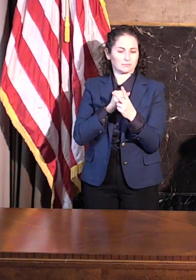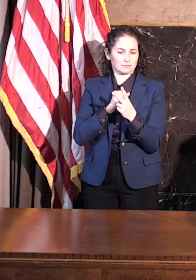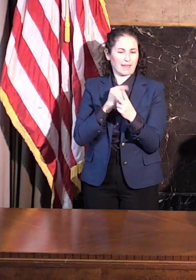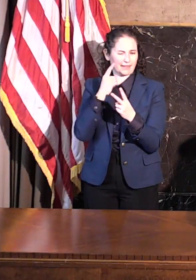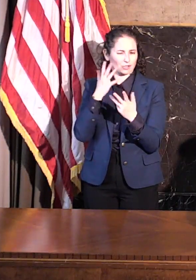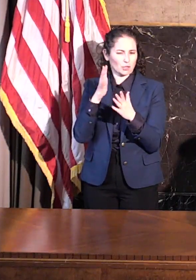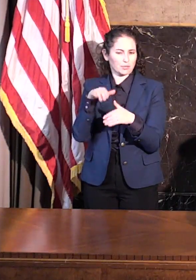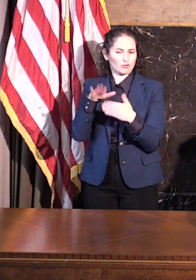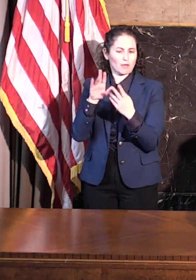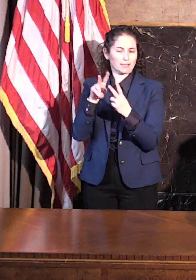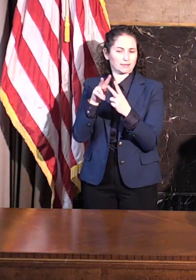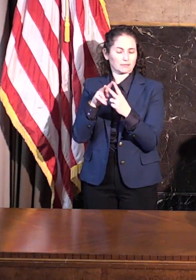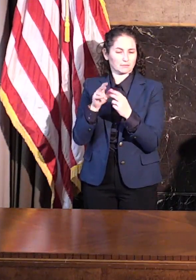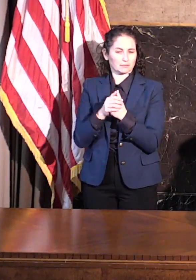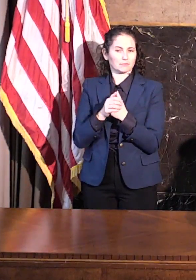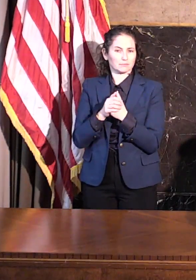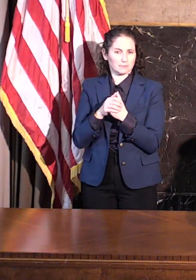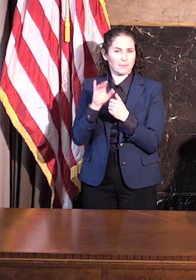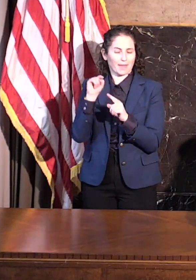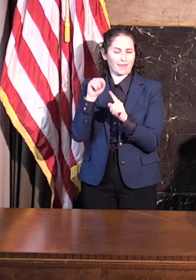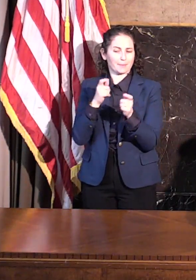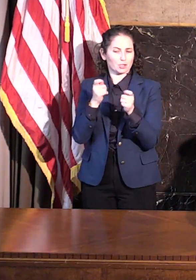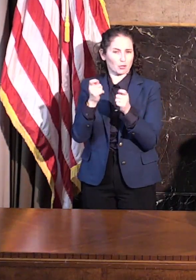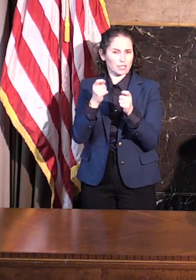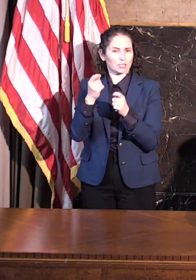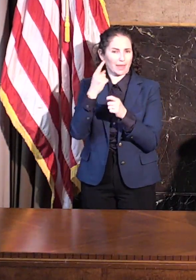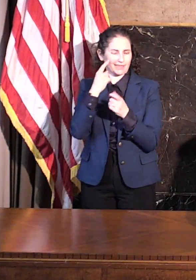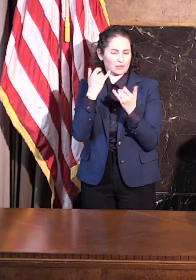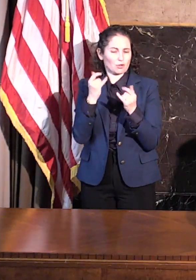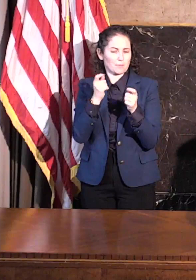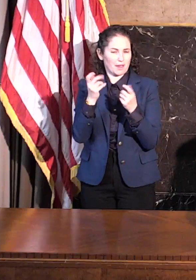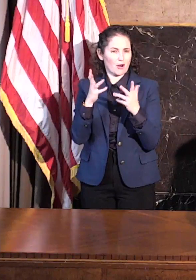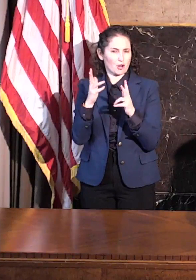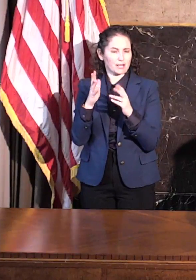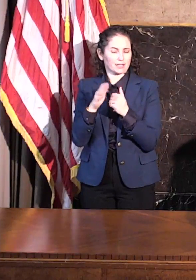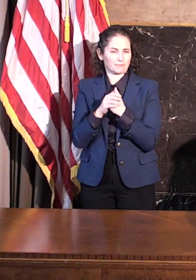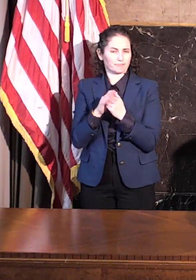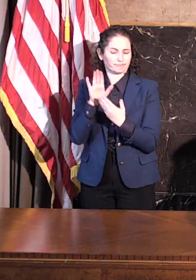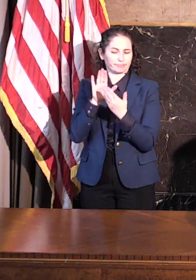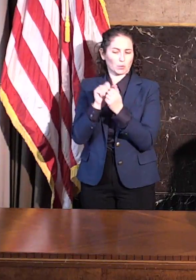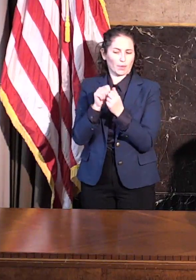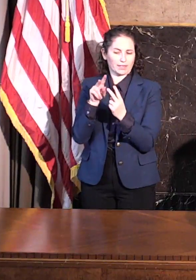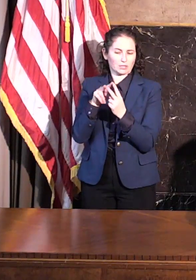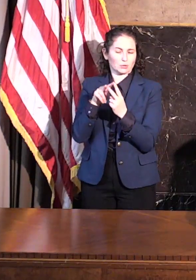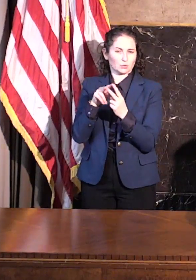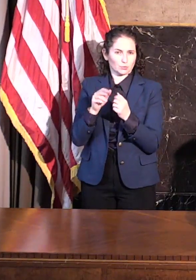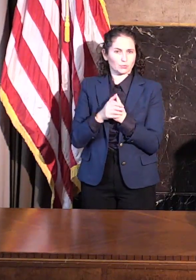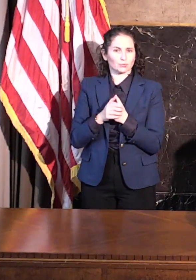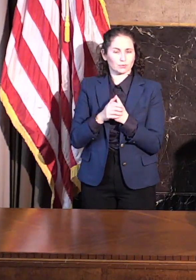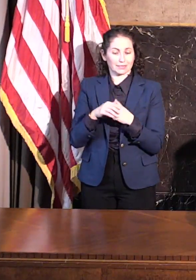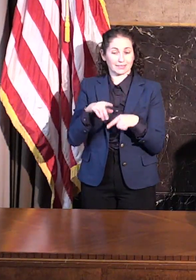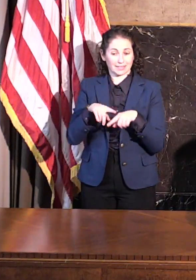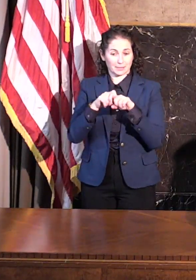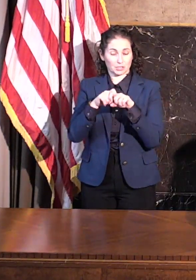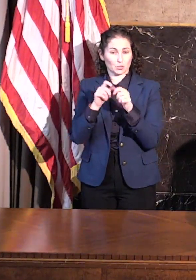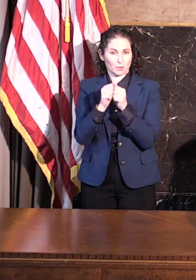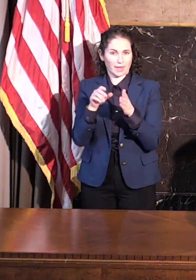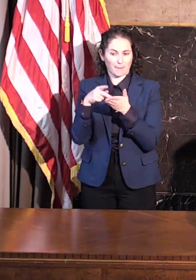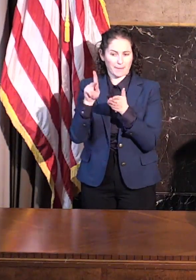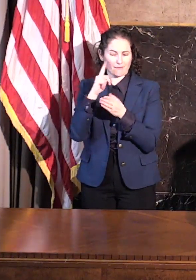And those 2 didn't have any knowledge of what was going on there with Coach Miles. And in fact, that